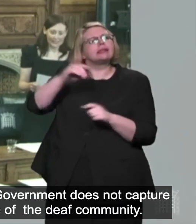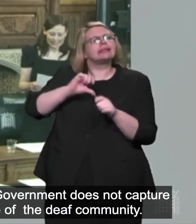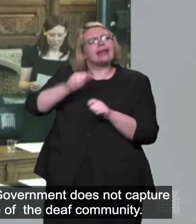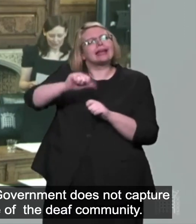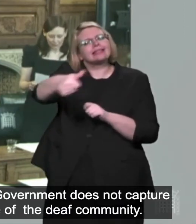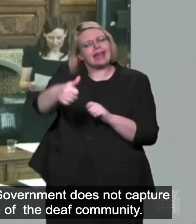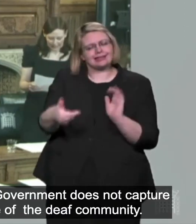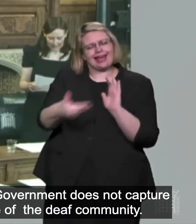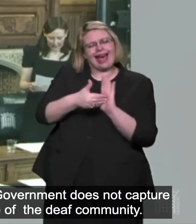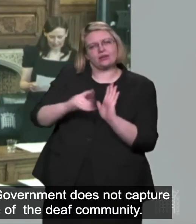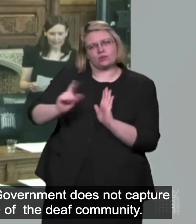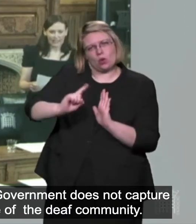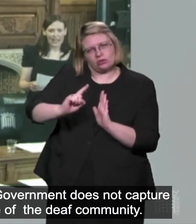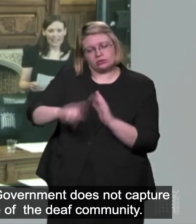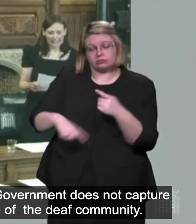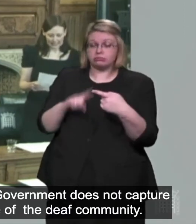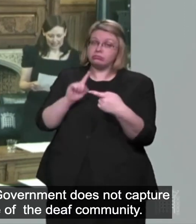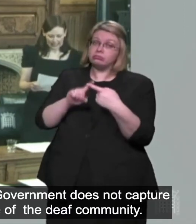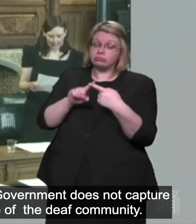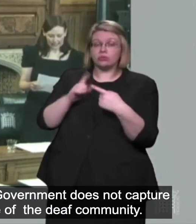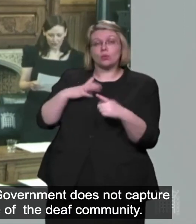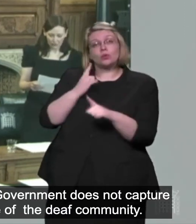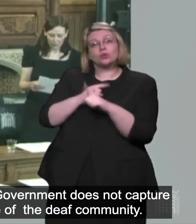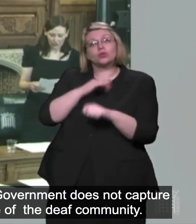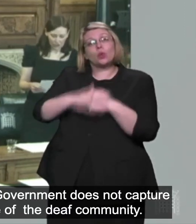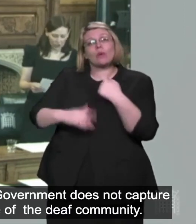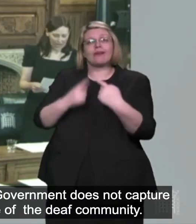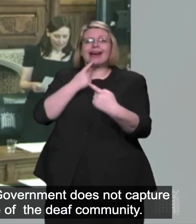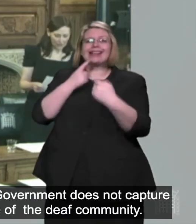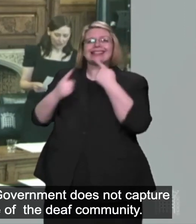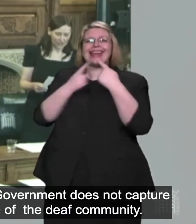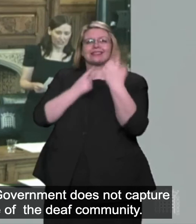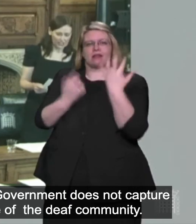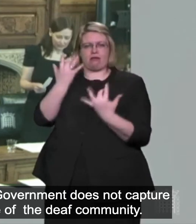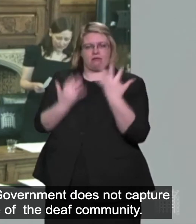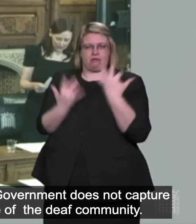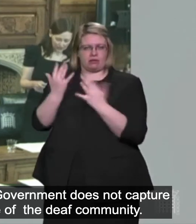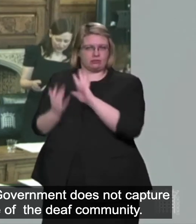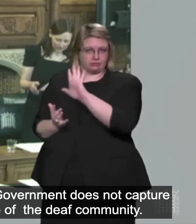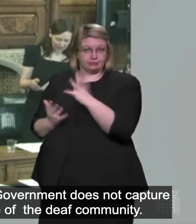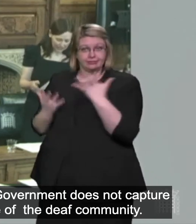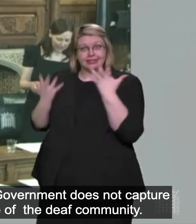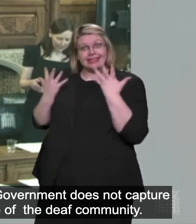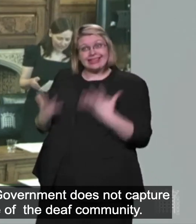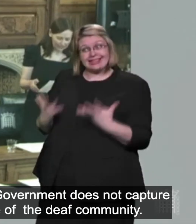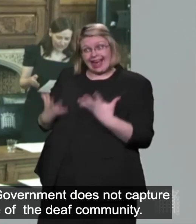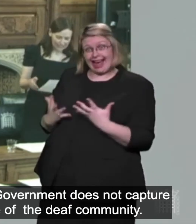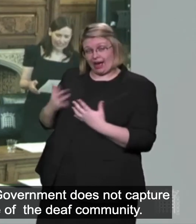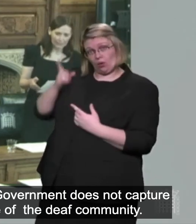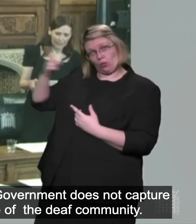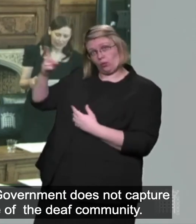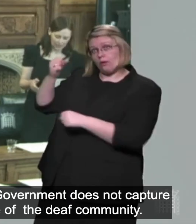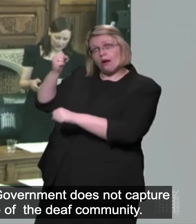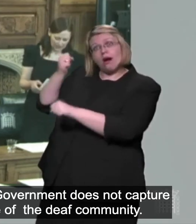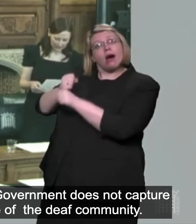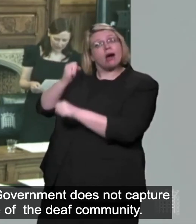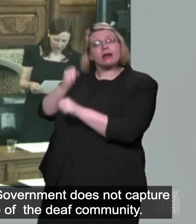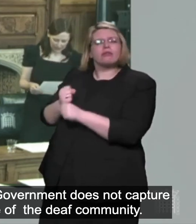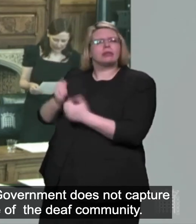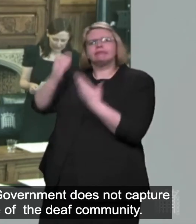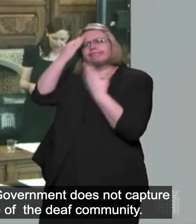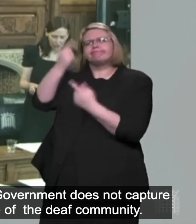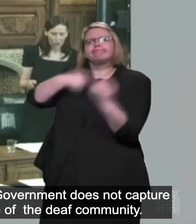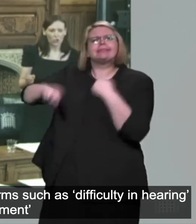The first is around data. As it stands, the government does not capture sufficient data to give us a clear picture of the